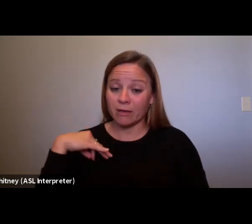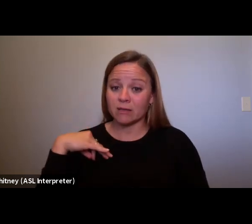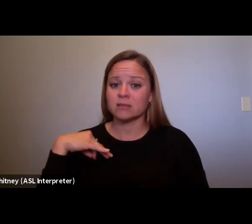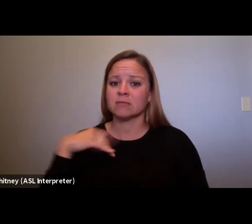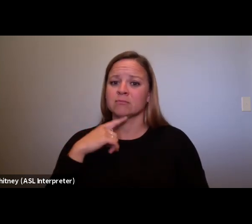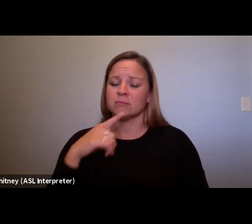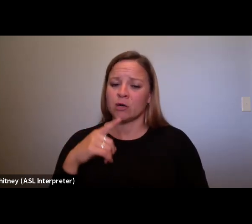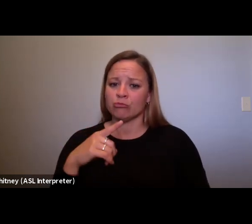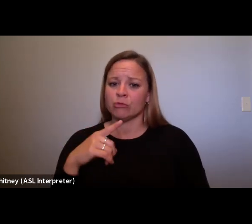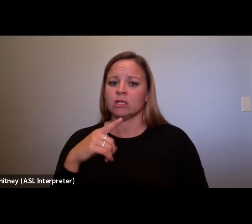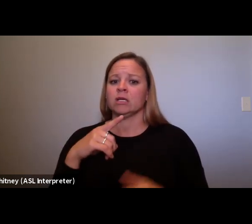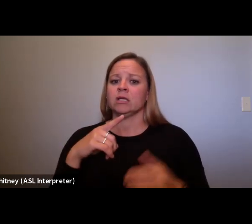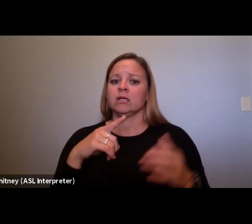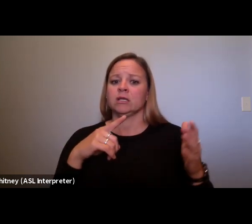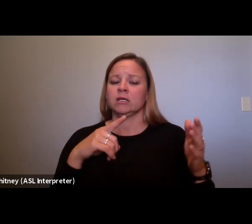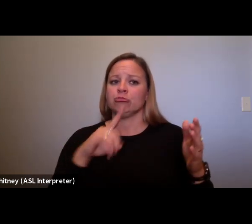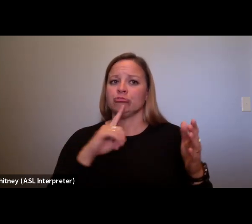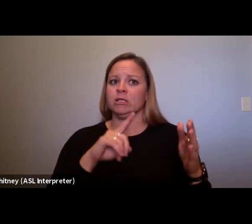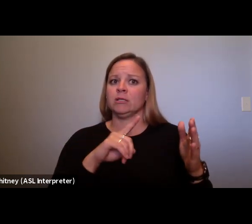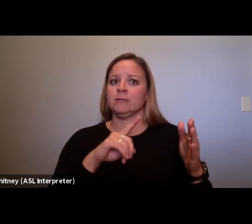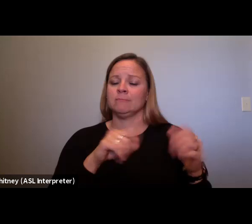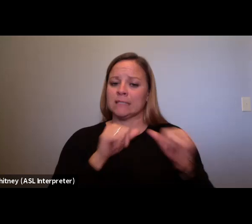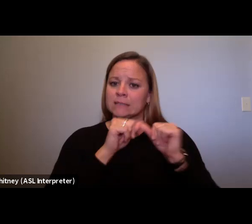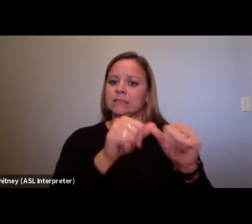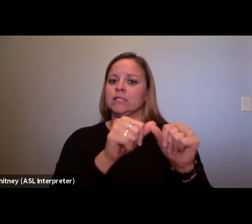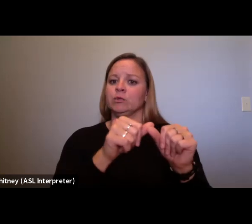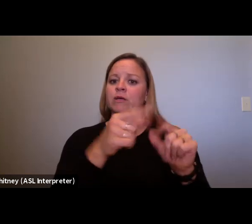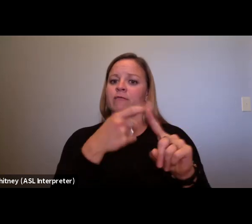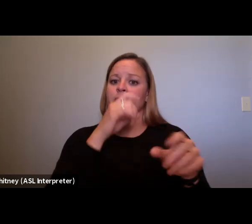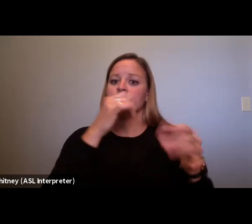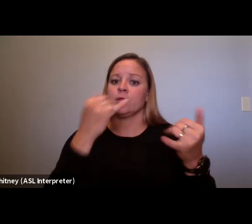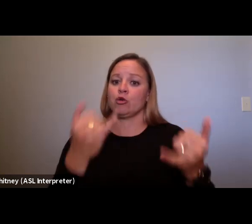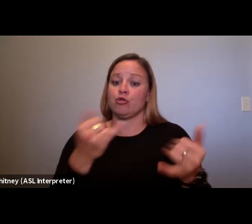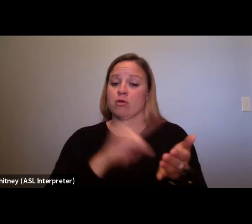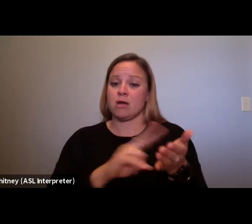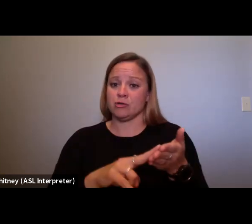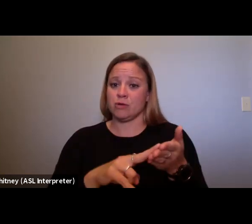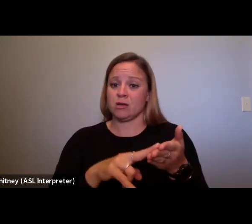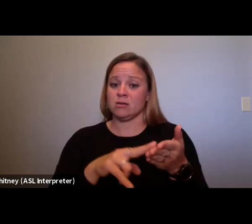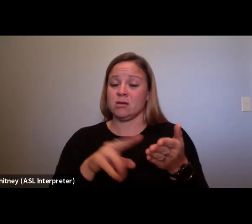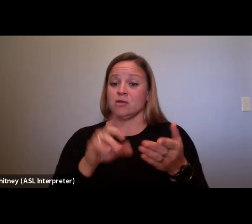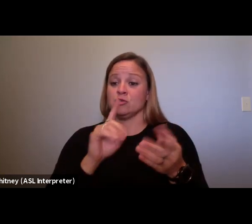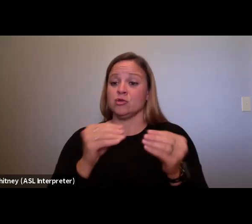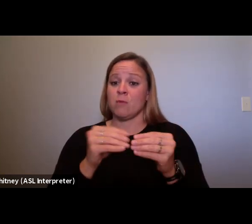from the current contracts that we had in place to extend them to different areas, extend it to the homeless services.